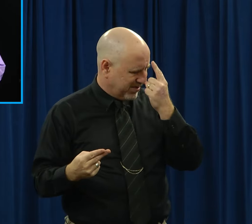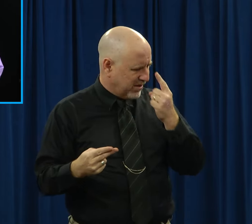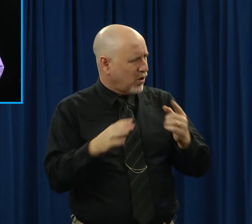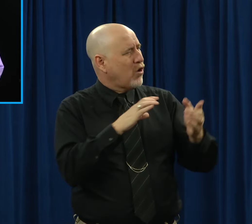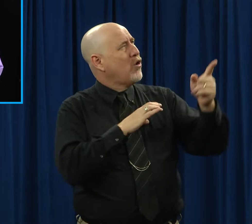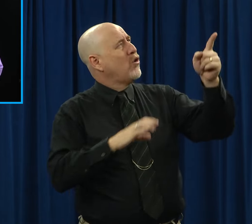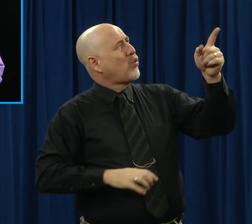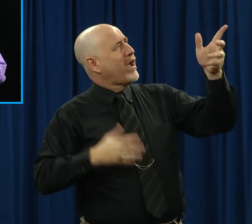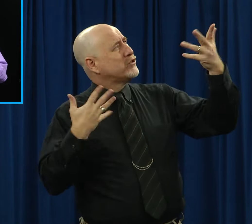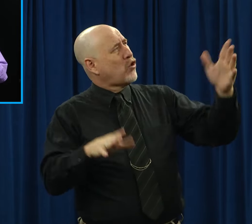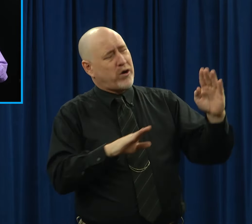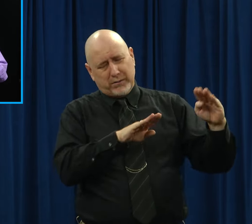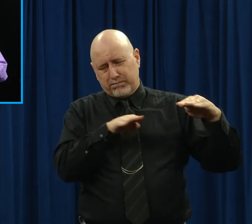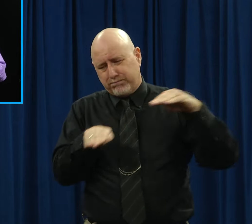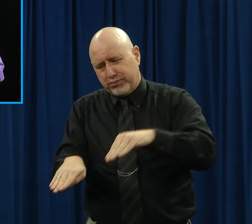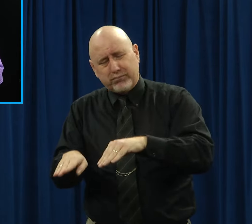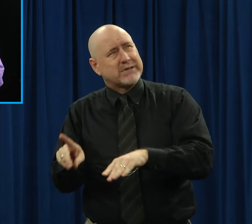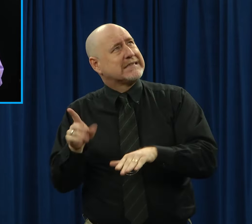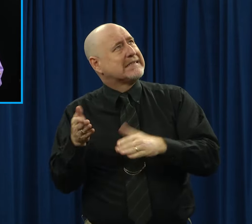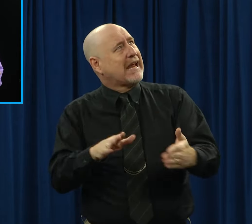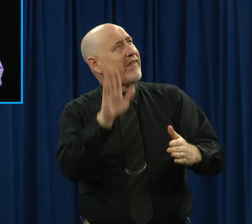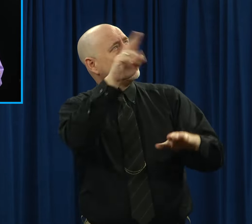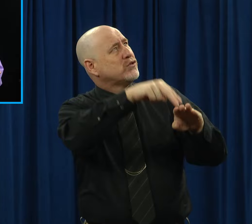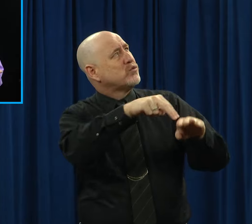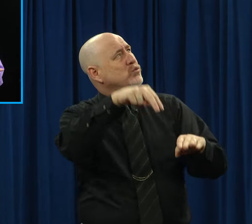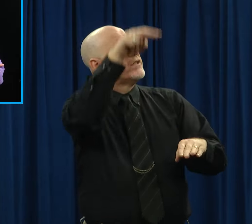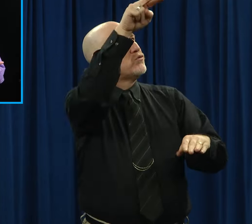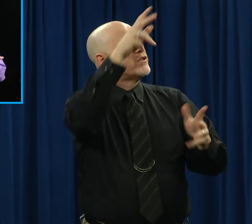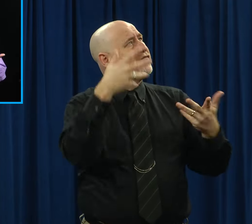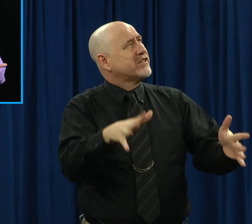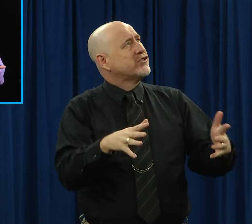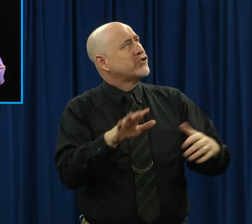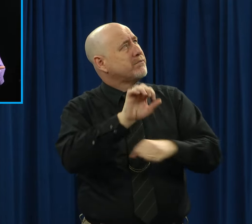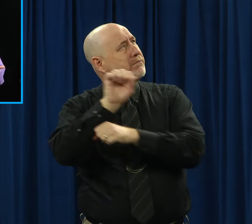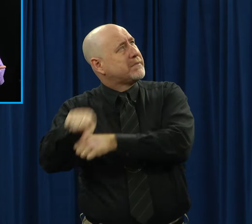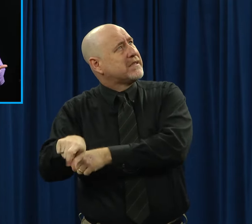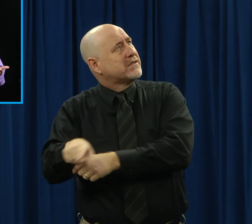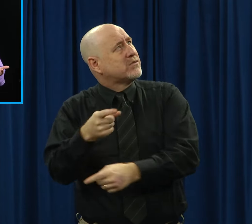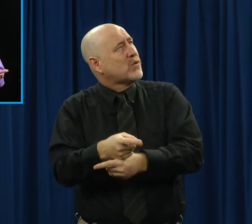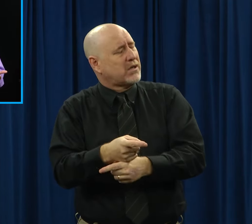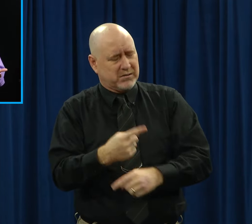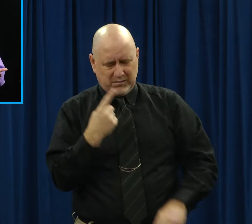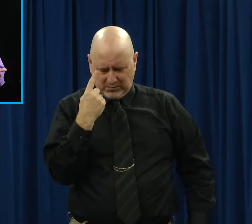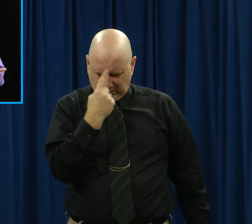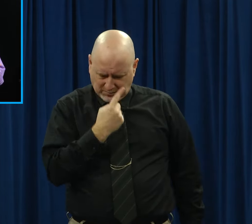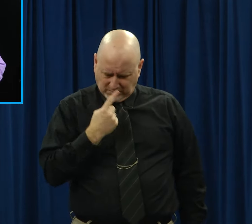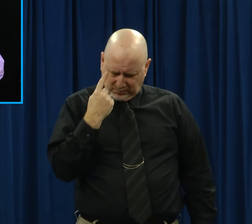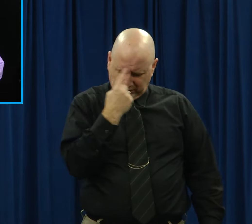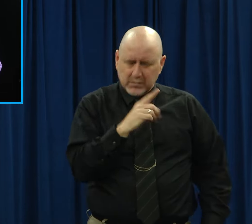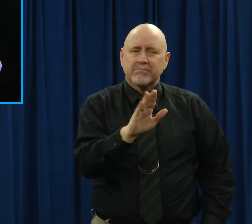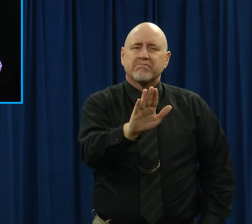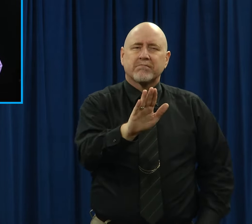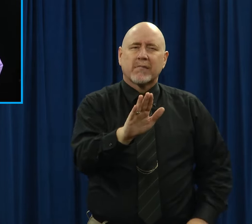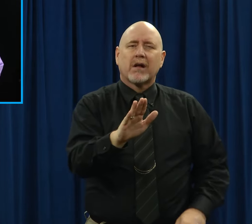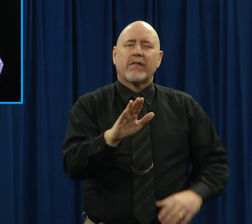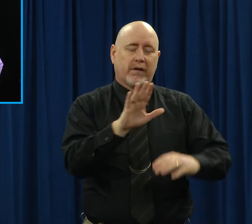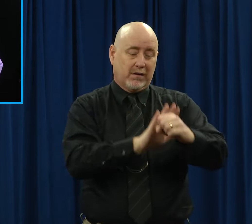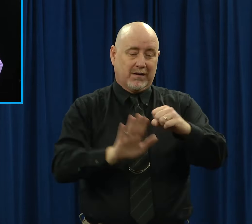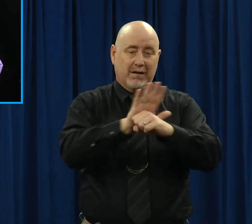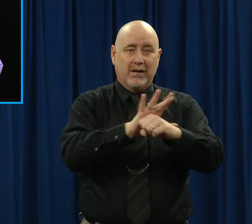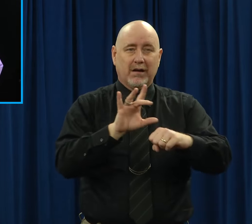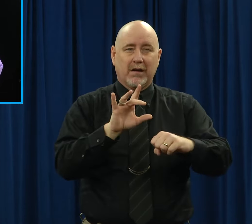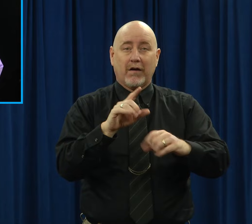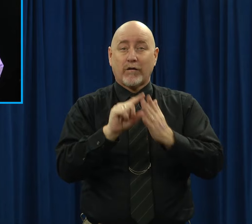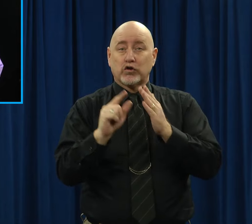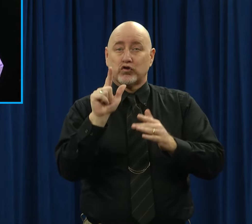thought to myself, you know, hasn't Christ already defeated death? Did not He do that at His resurrection? And so I was puzzled about this. But listen